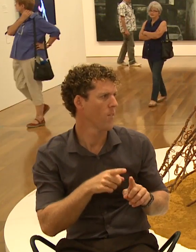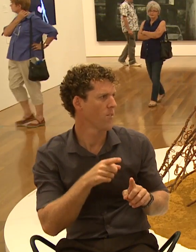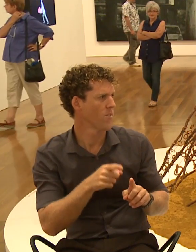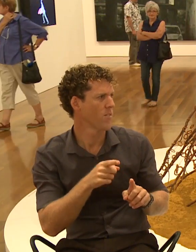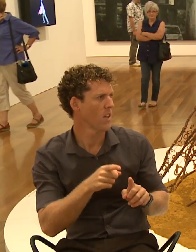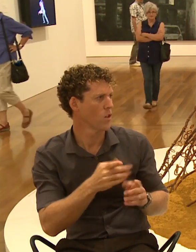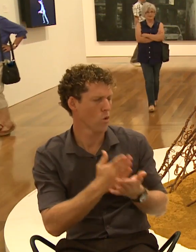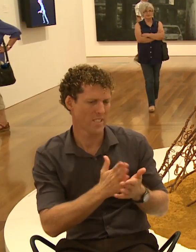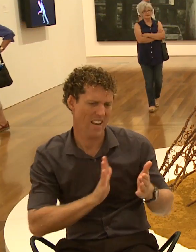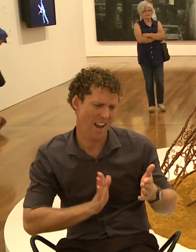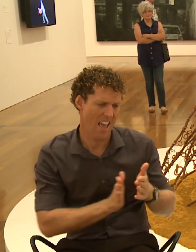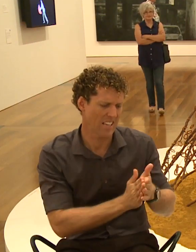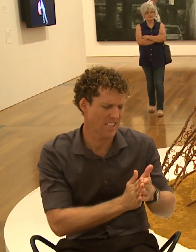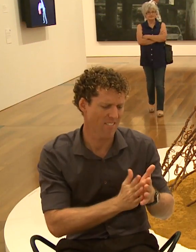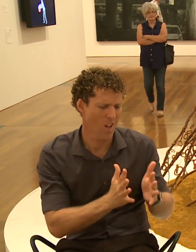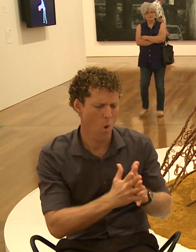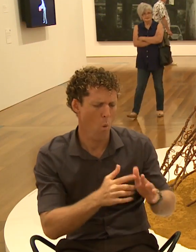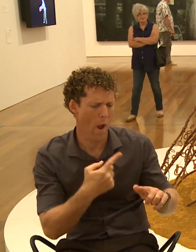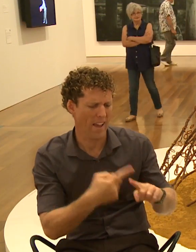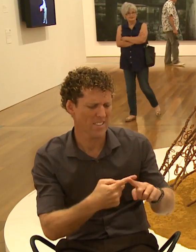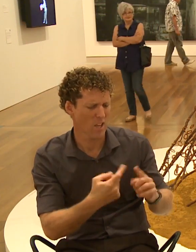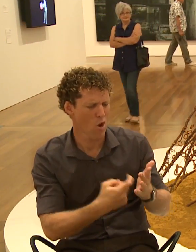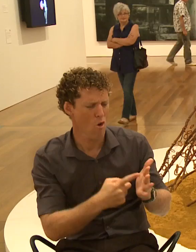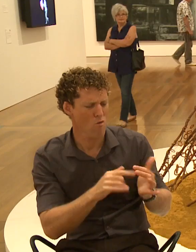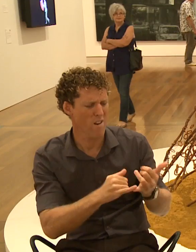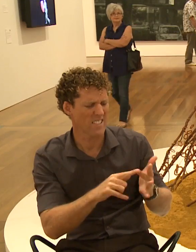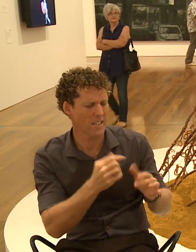it's an adhesive that's used for